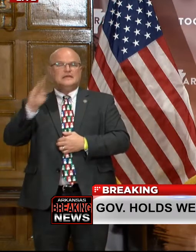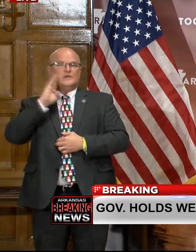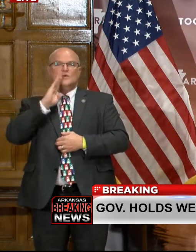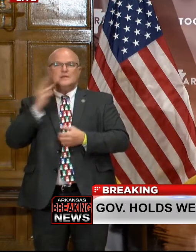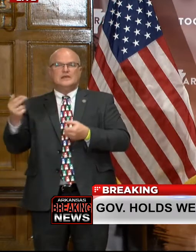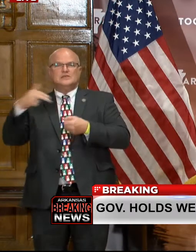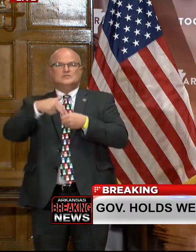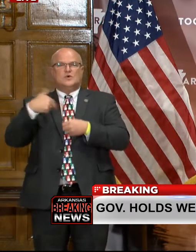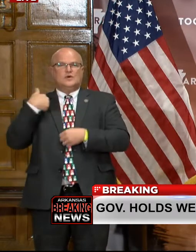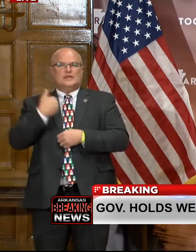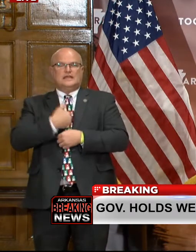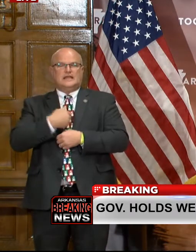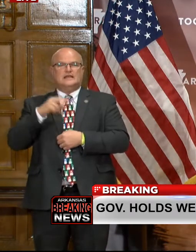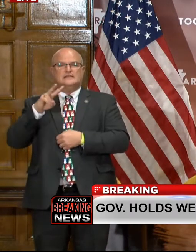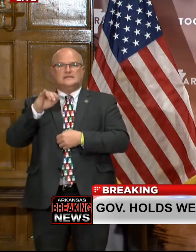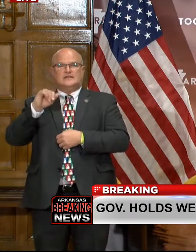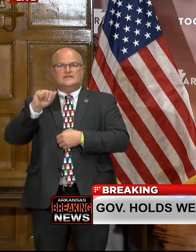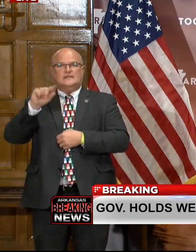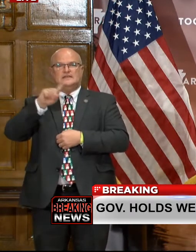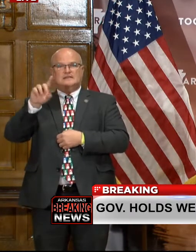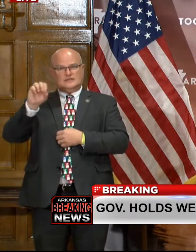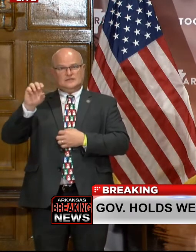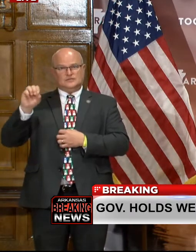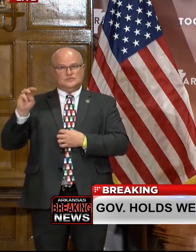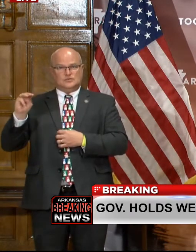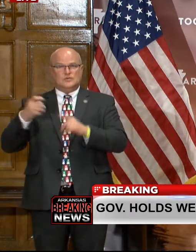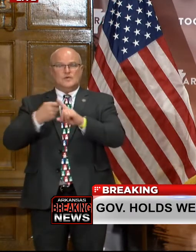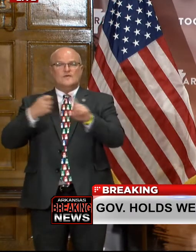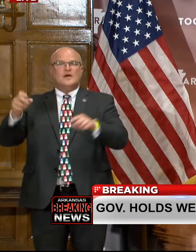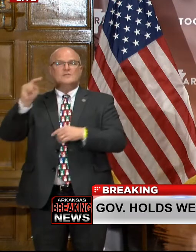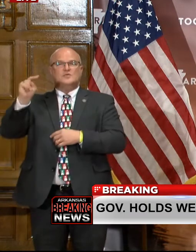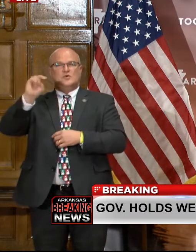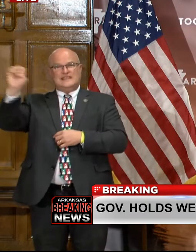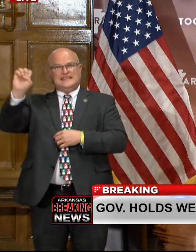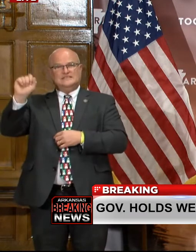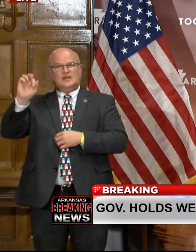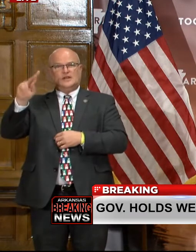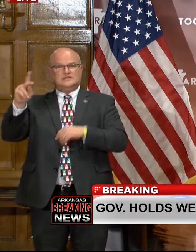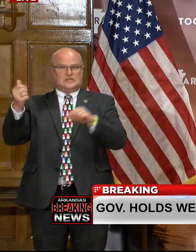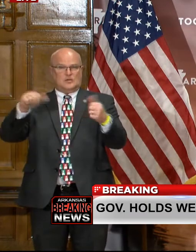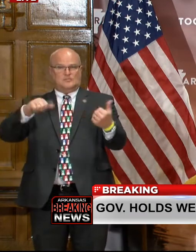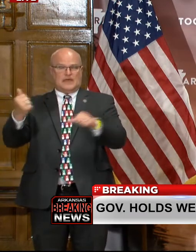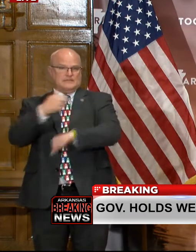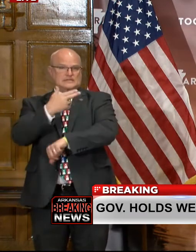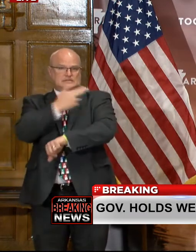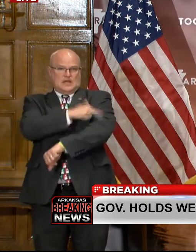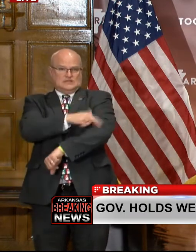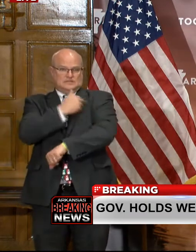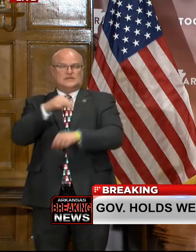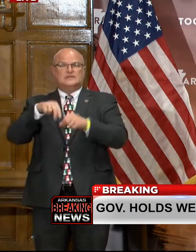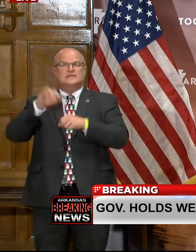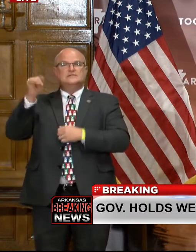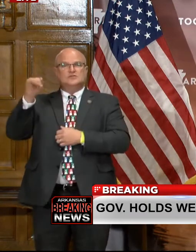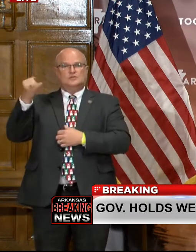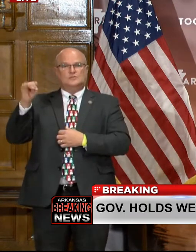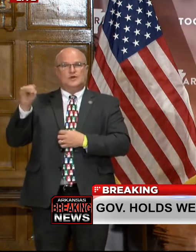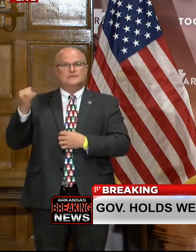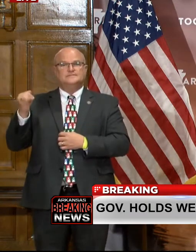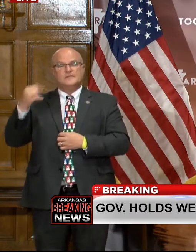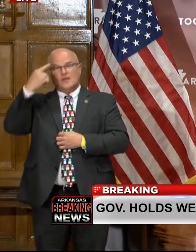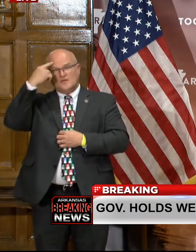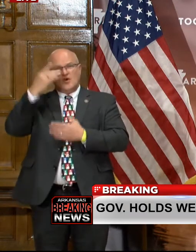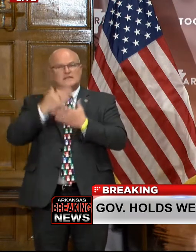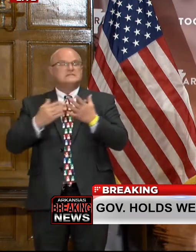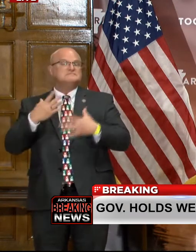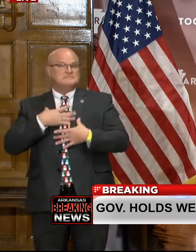be joining us remotely from Northeast Arkansas Baptist Memorial Hospital in Jonesboro for